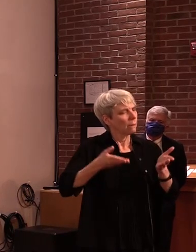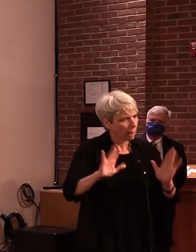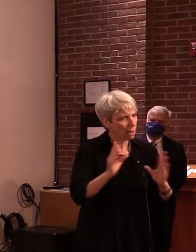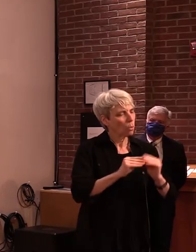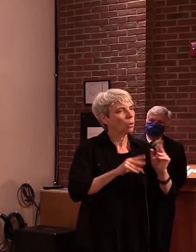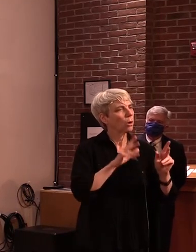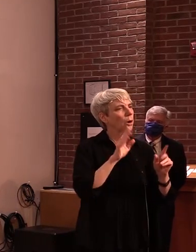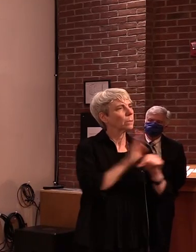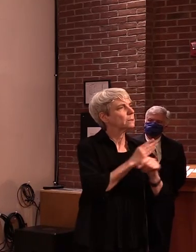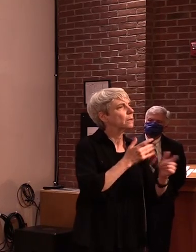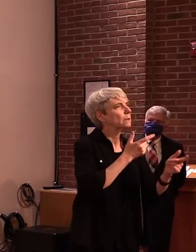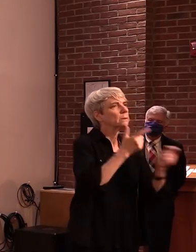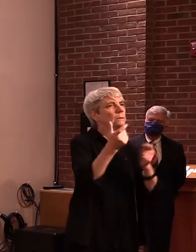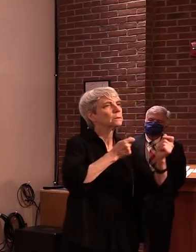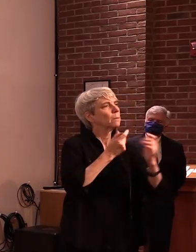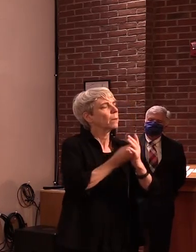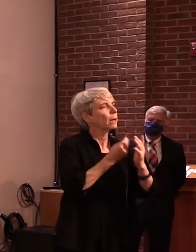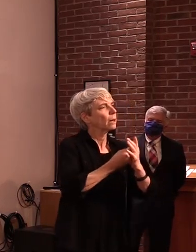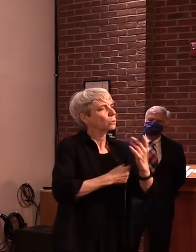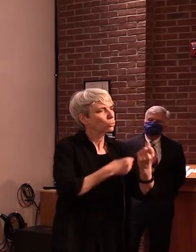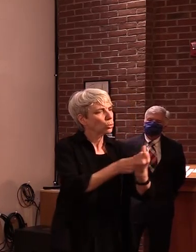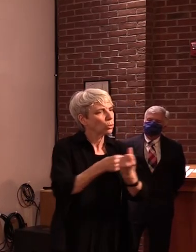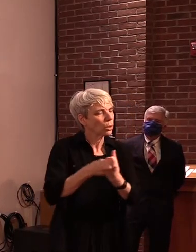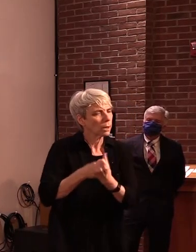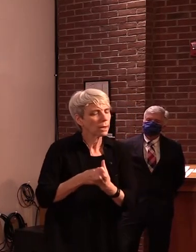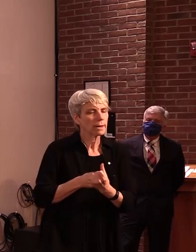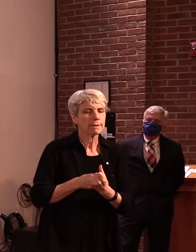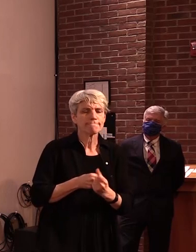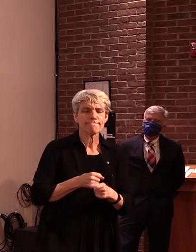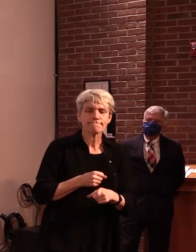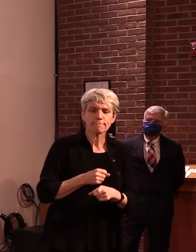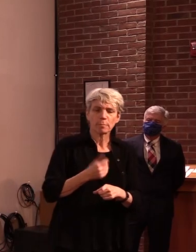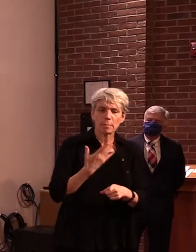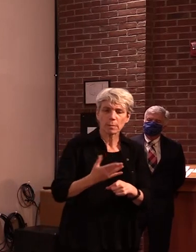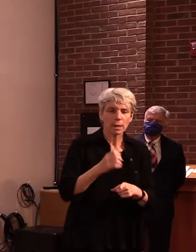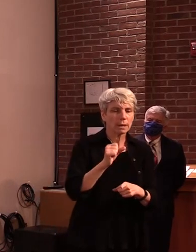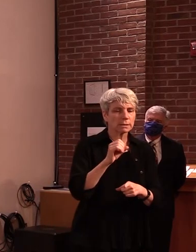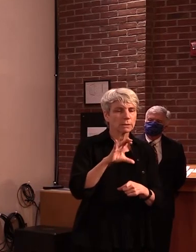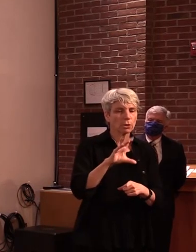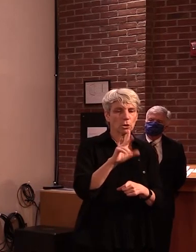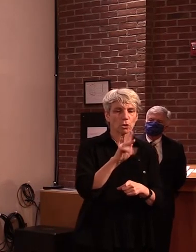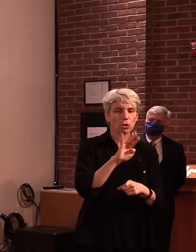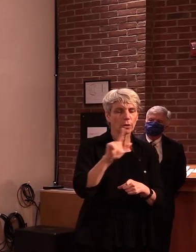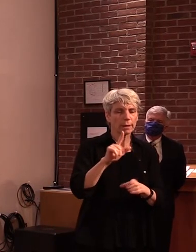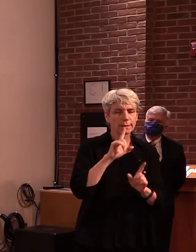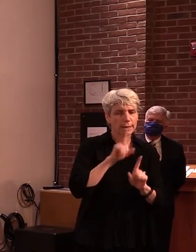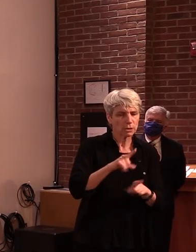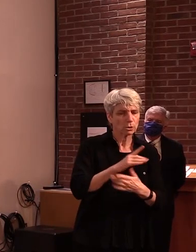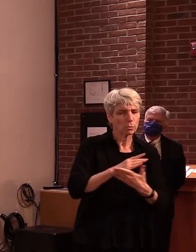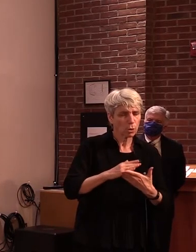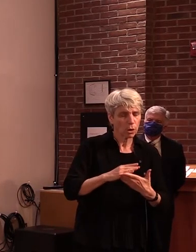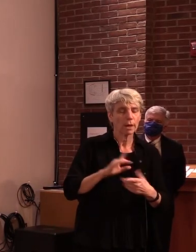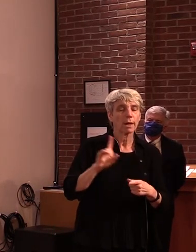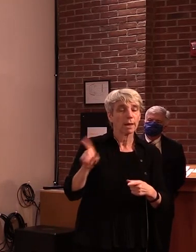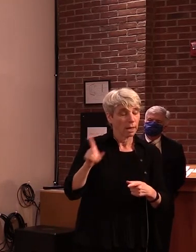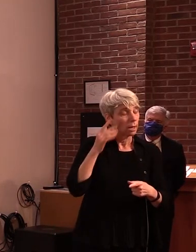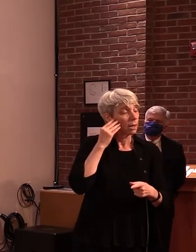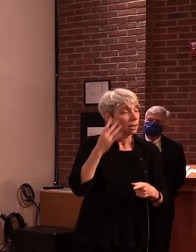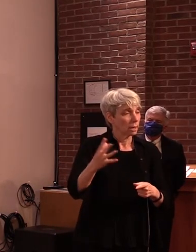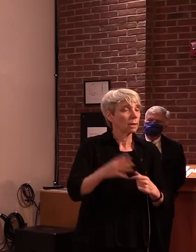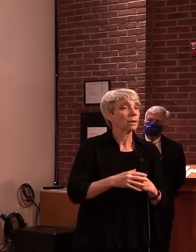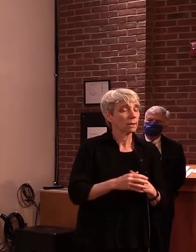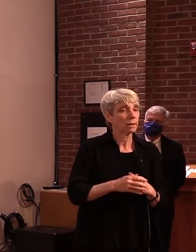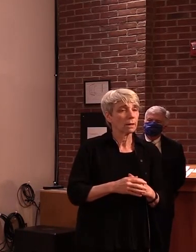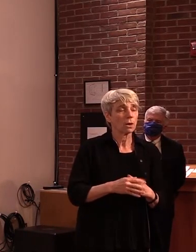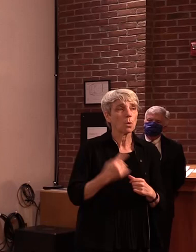on the line. She's not. Commissioner, or Secretary Curley might be able to answer part of that. But Lisa, we are,